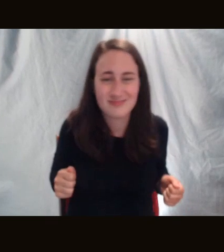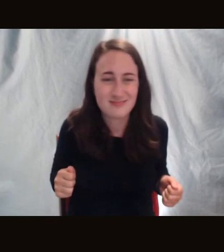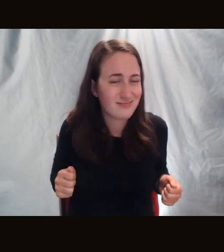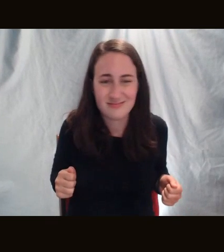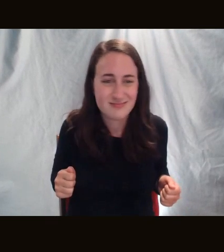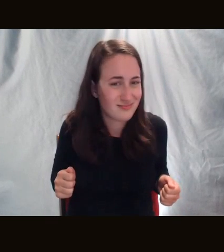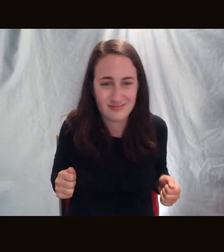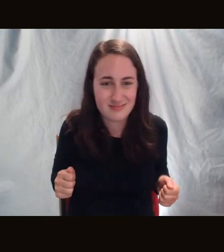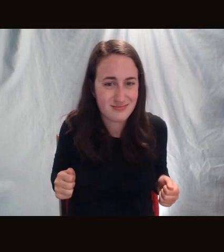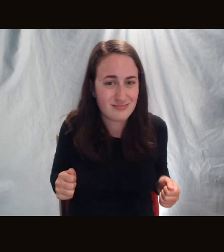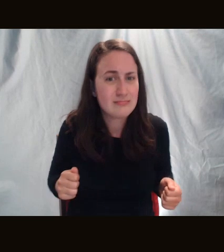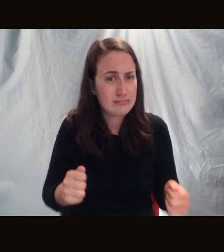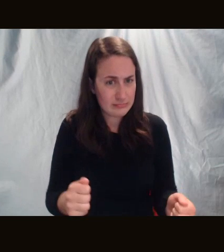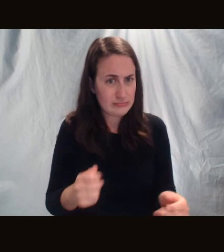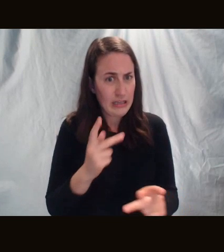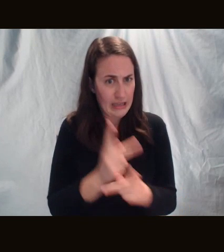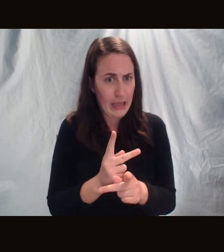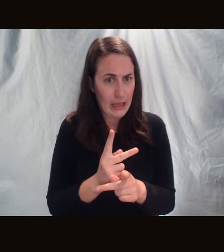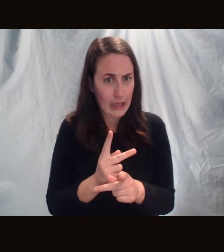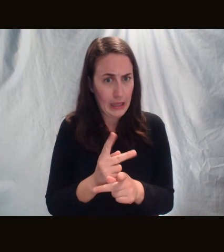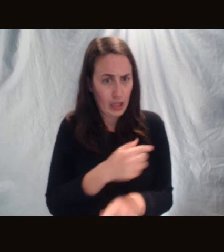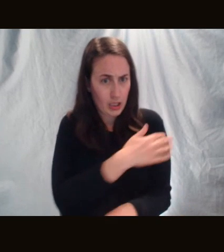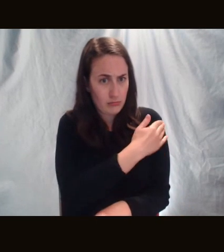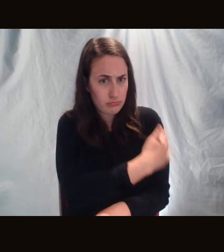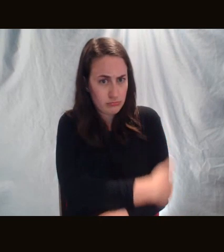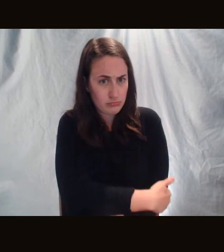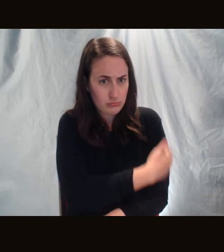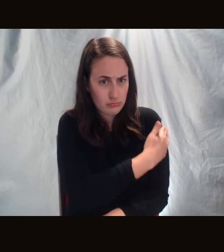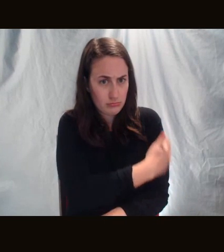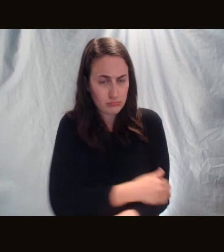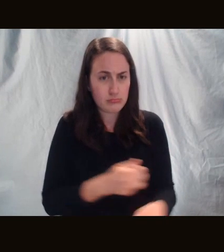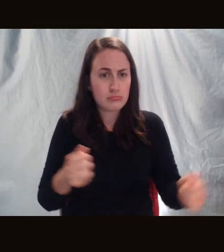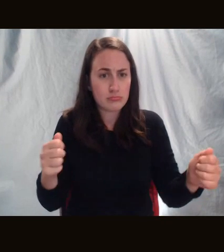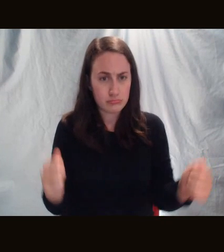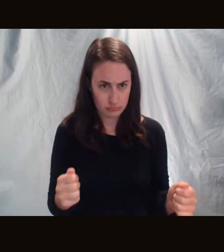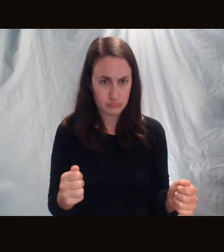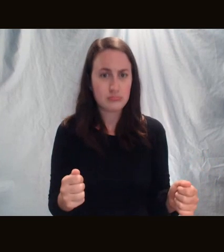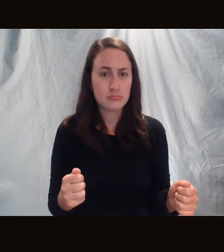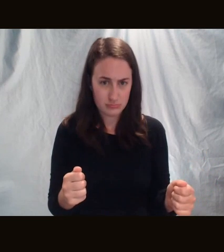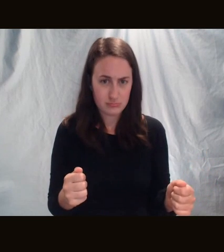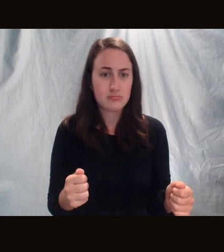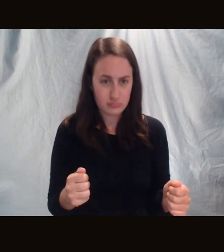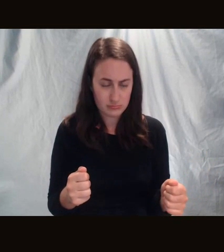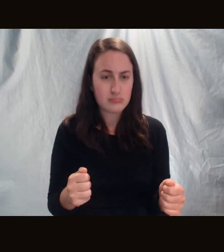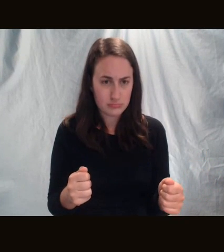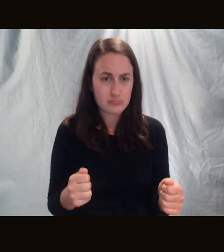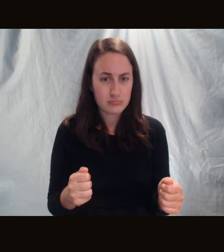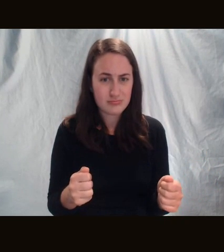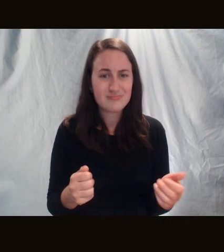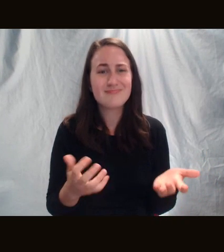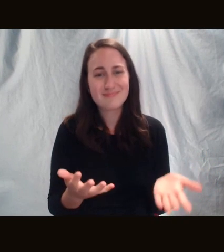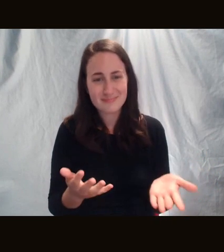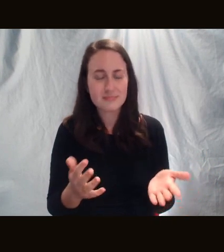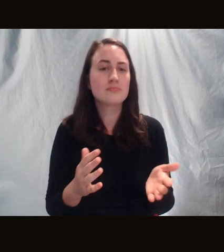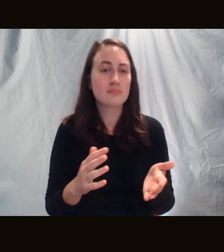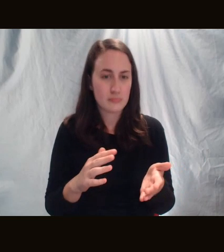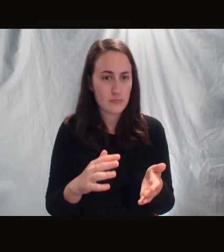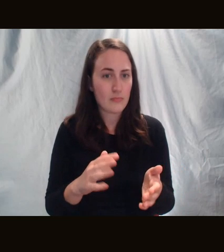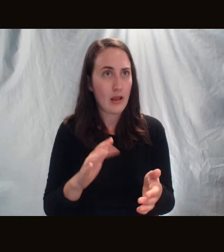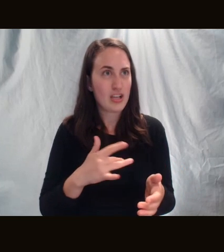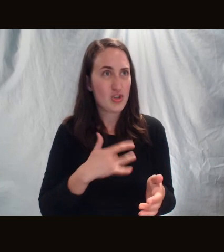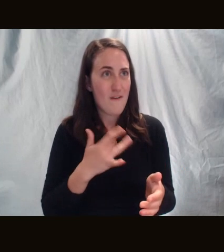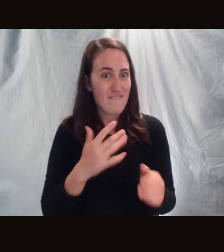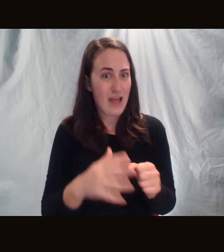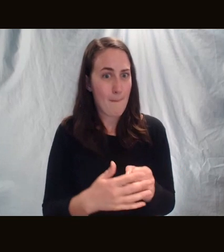torso. Maintain the elbow aligned with your torso as a reference for you to take the back step when you